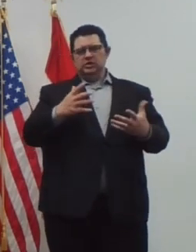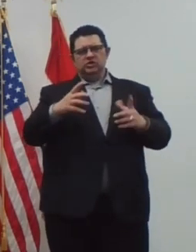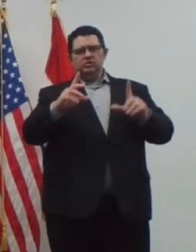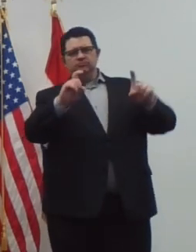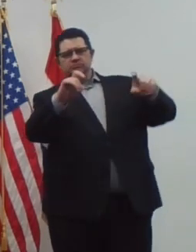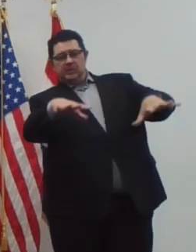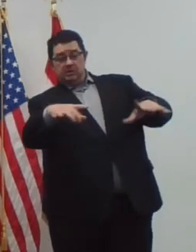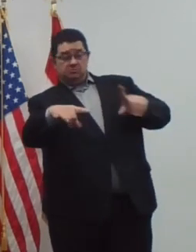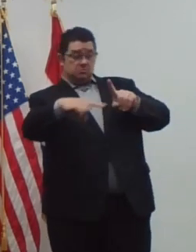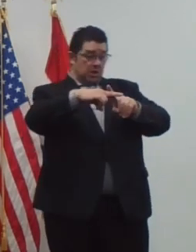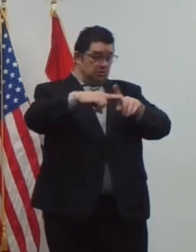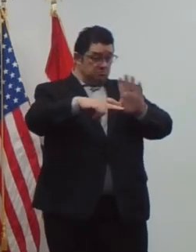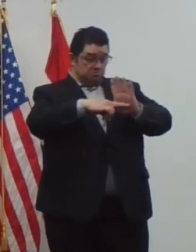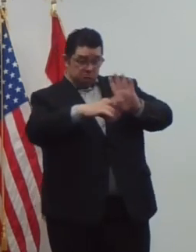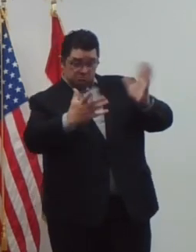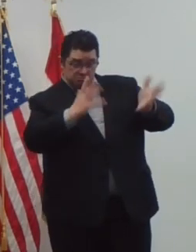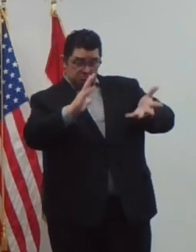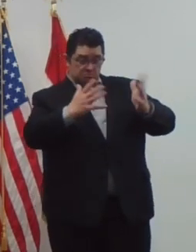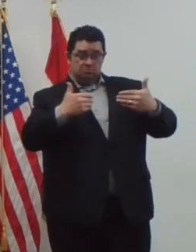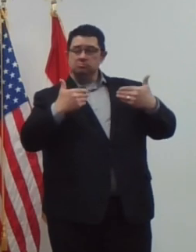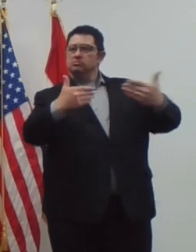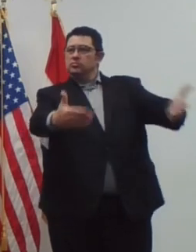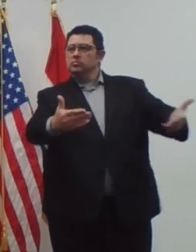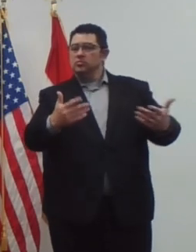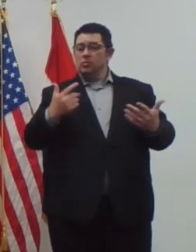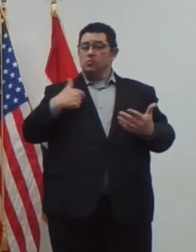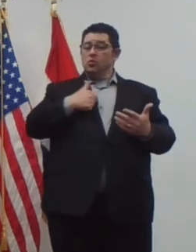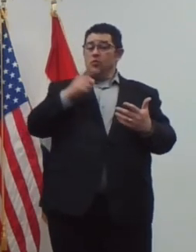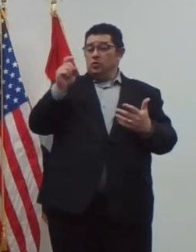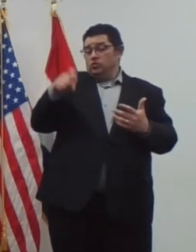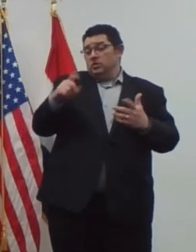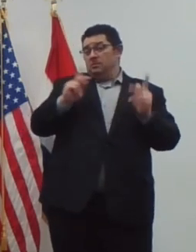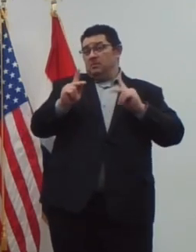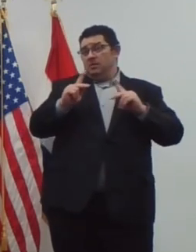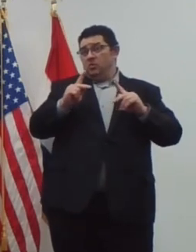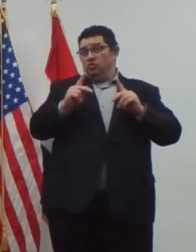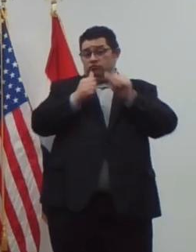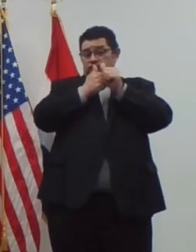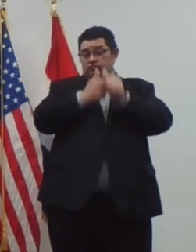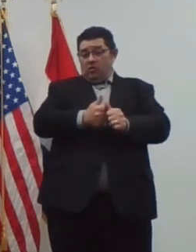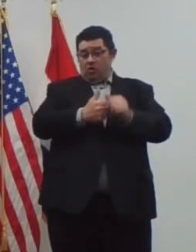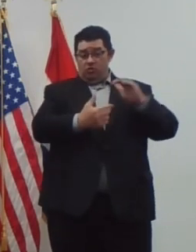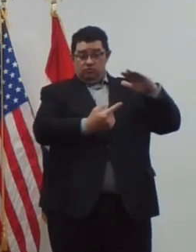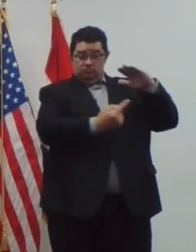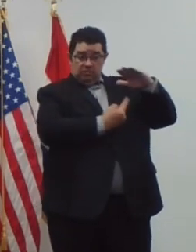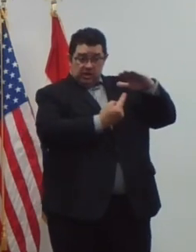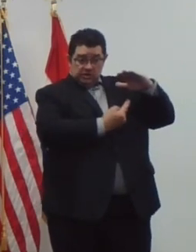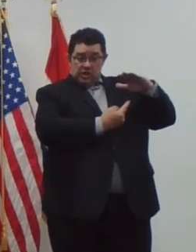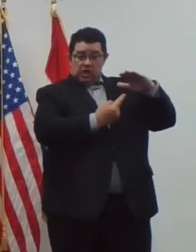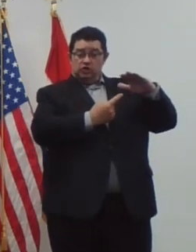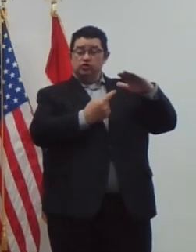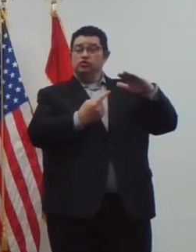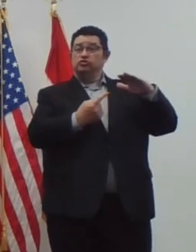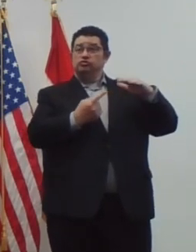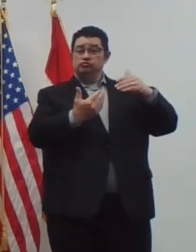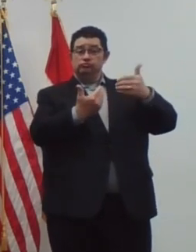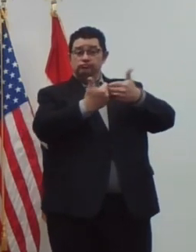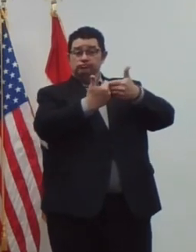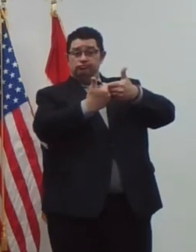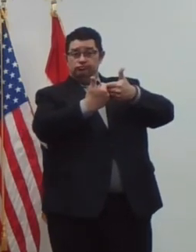positive so they can move on with their lives. But we do need people to continue to follow the isolation orders and the quarantine orders.